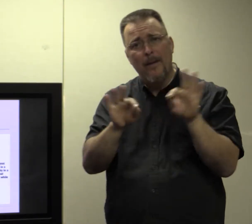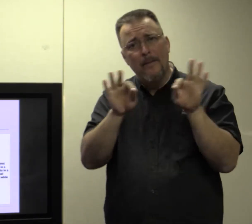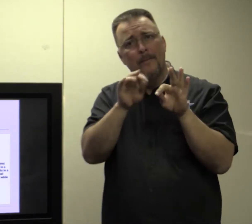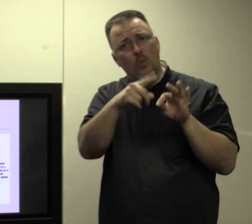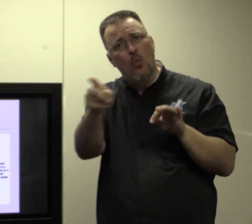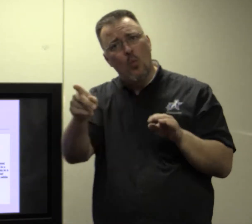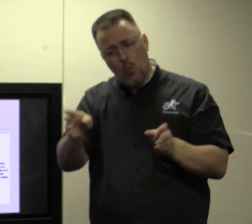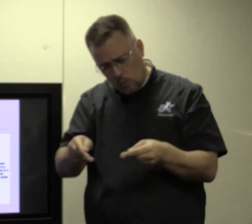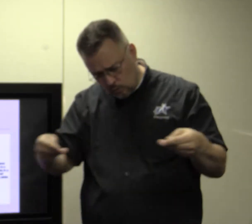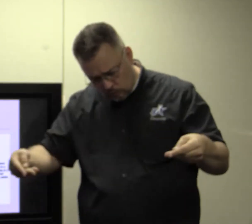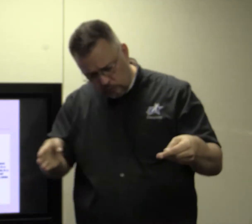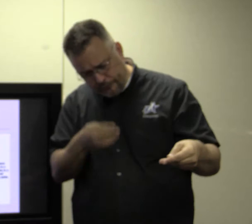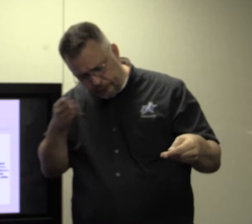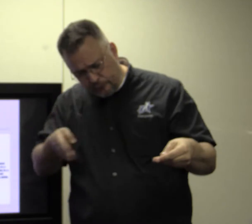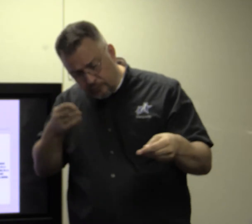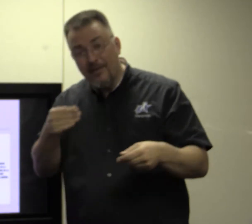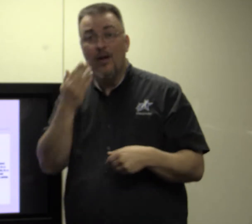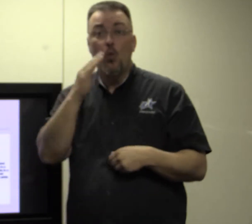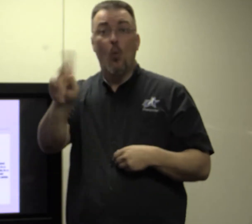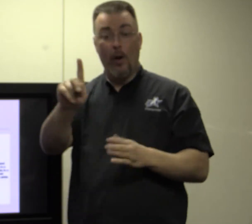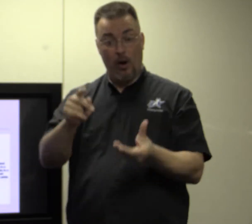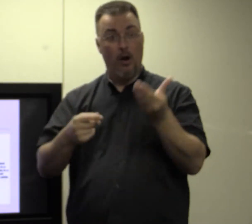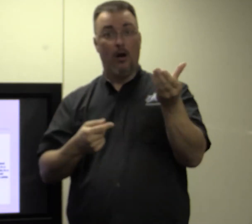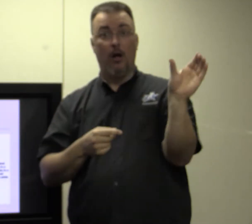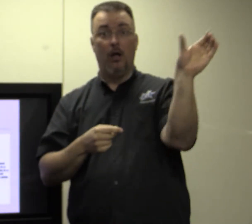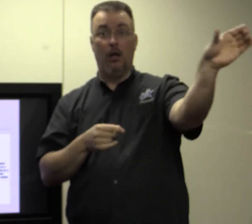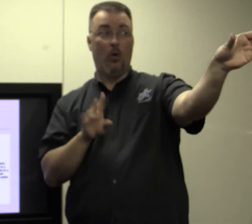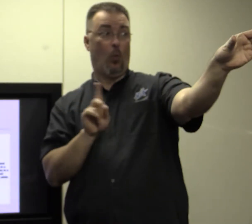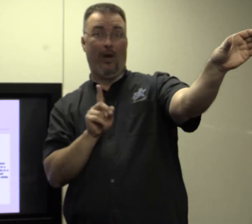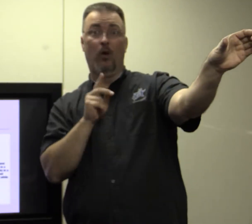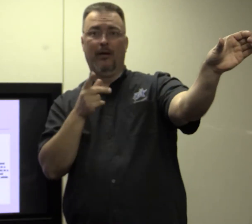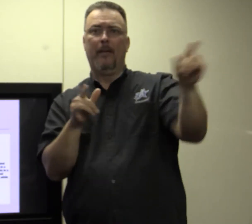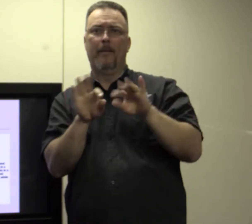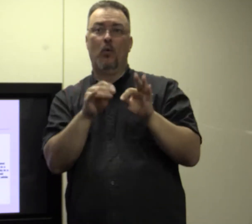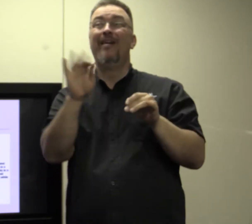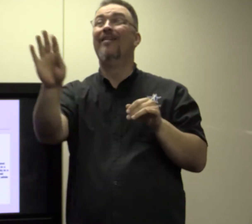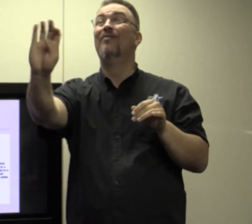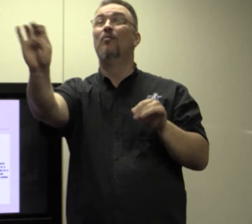get to know where your binder is. In case of an emergency, you'll have access to this.